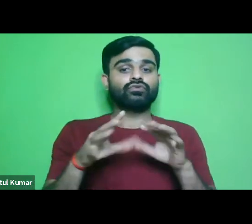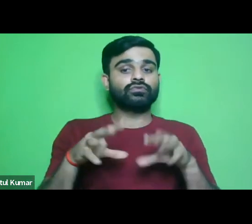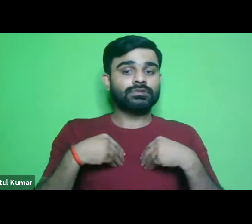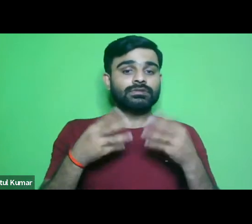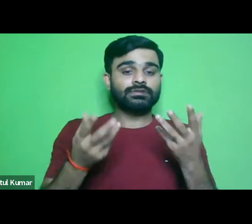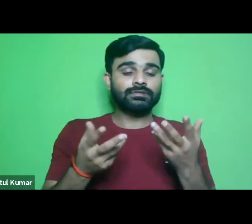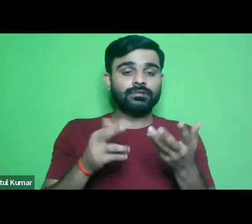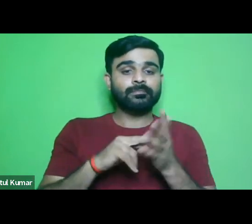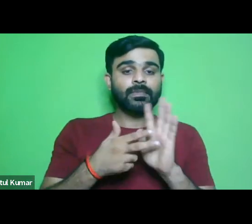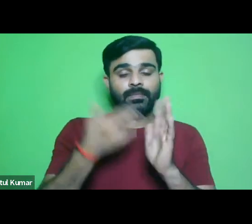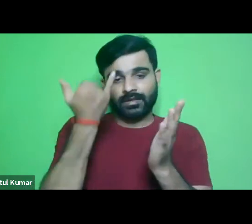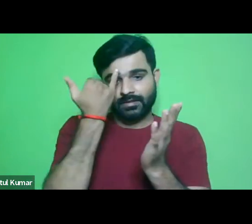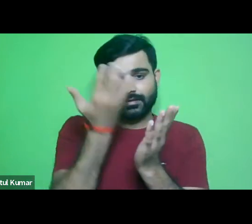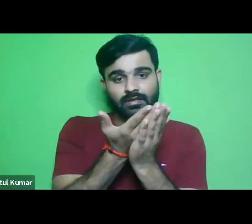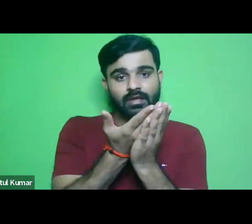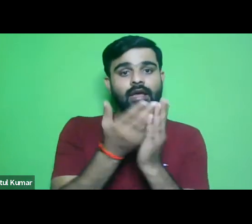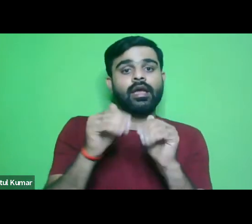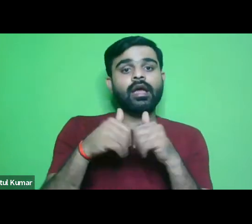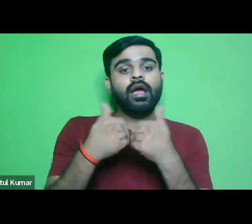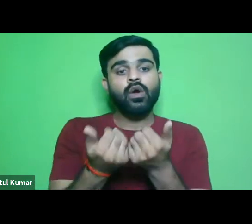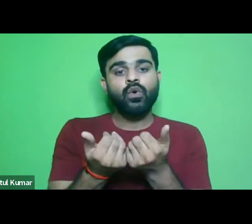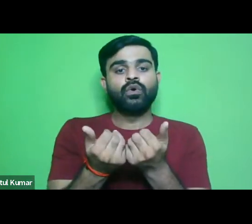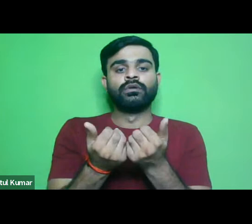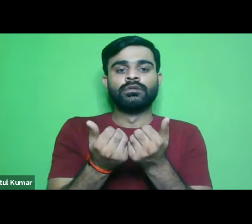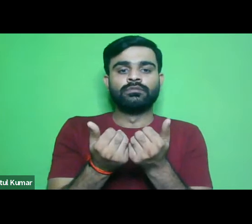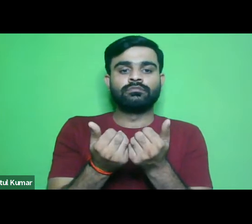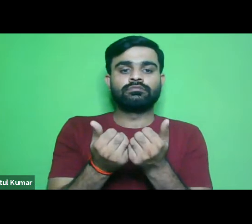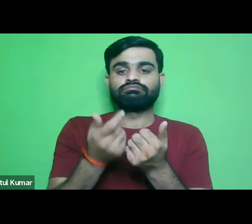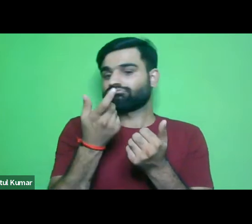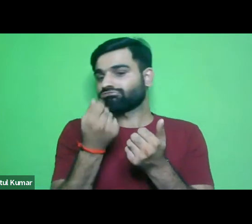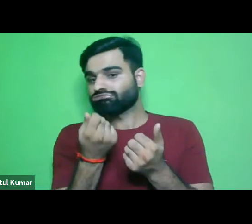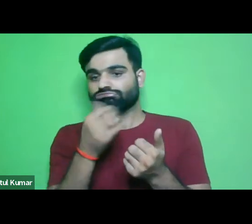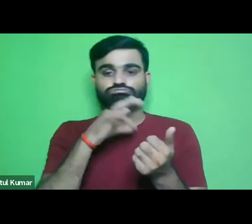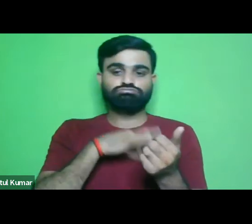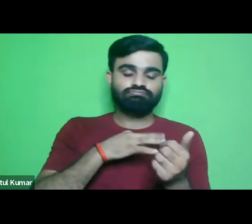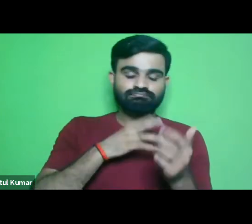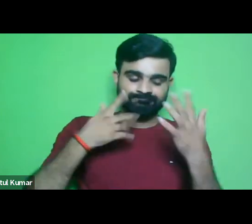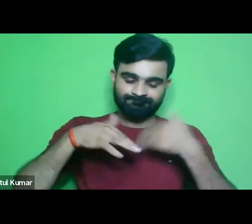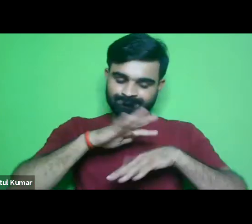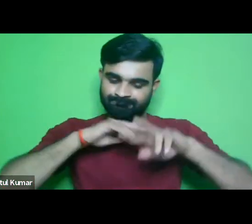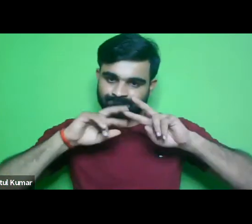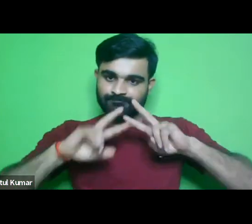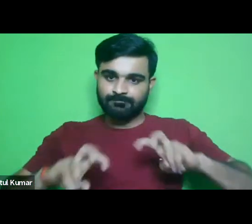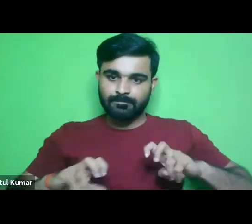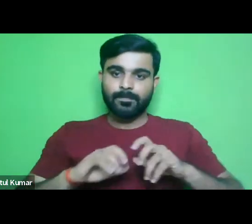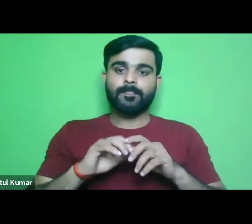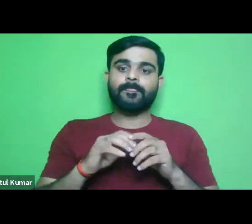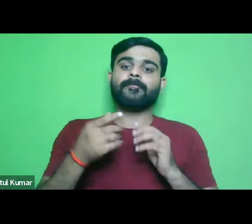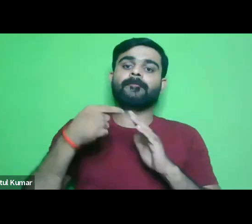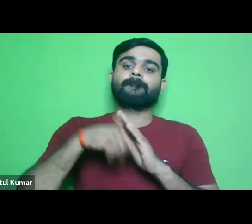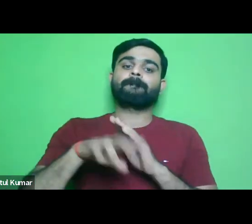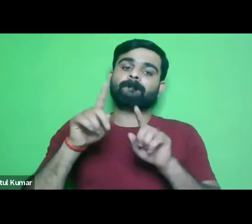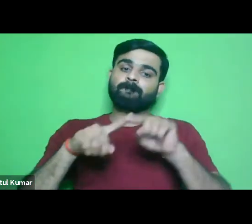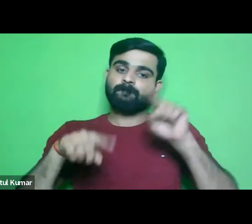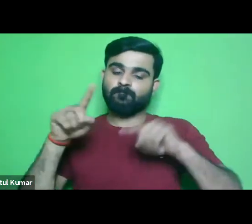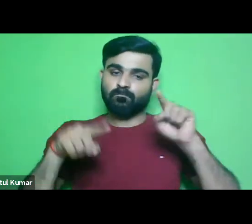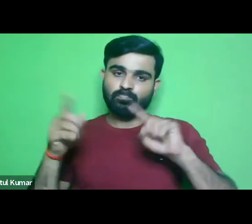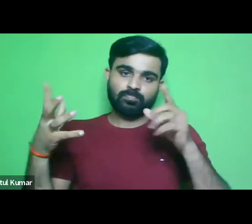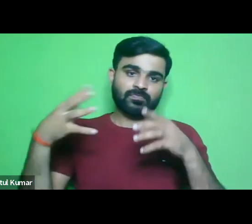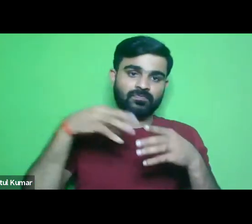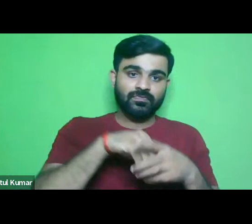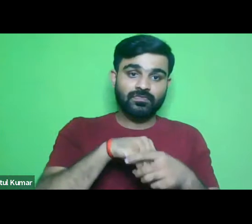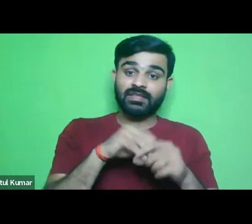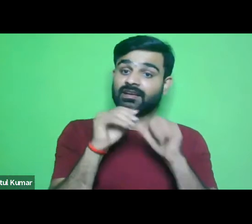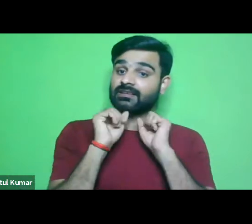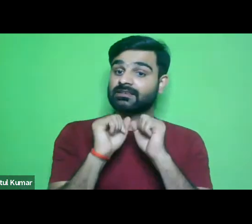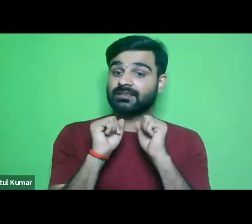and how there was a cost and benefit analysis in terms of the degree to which it was